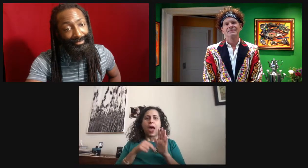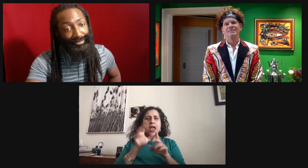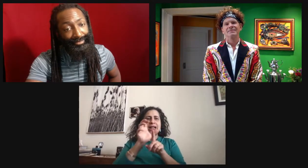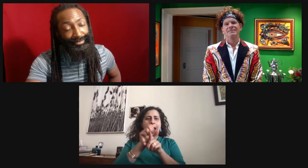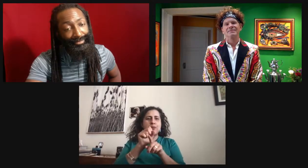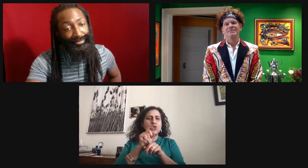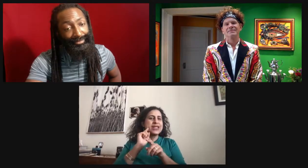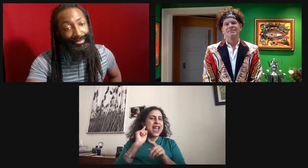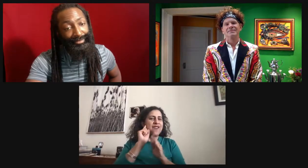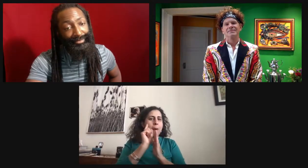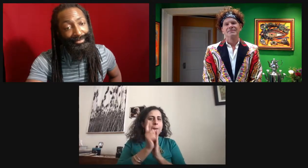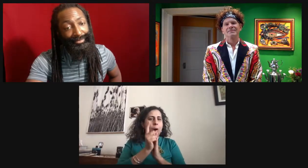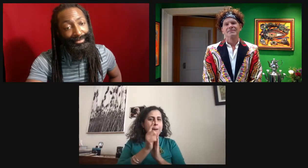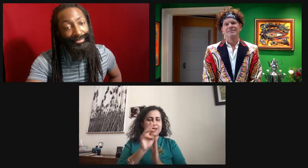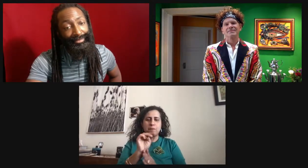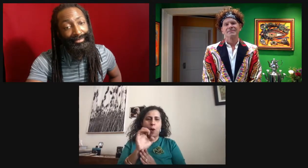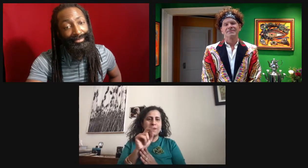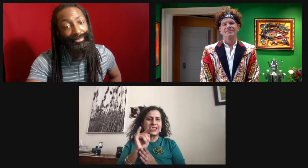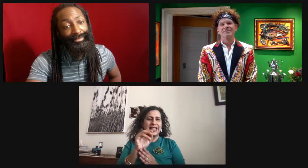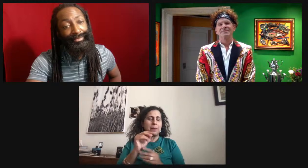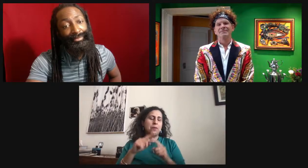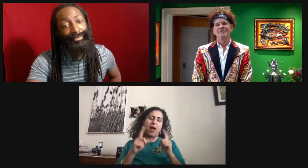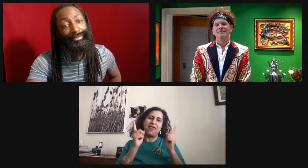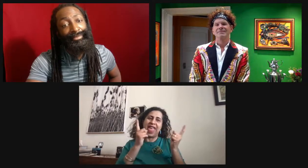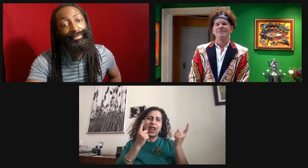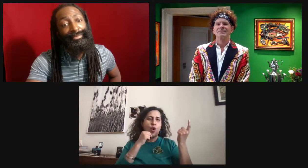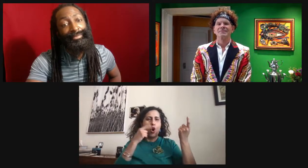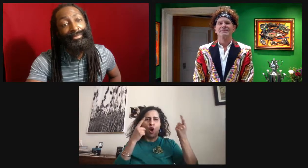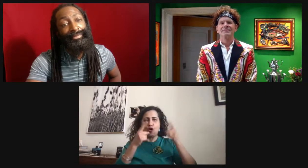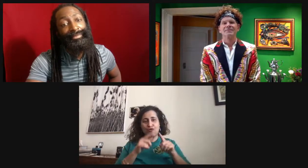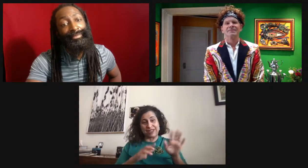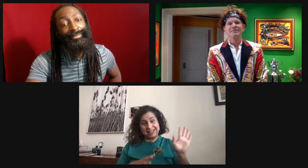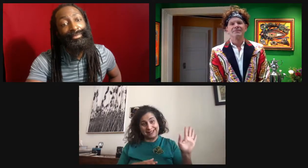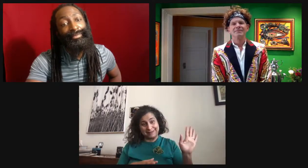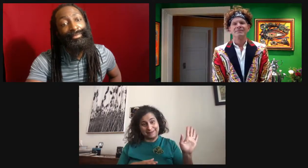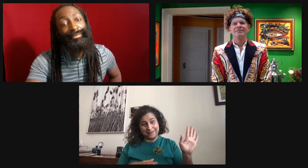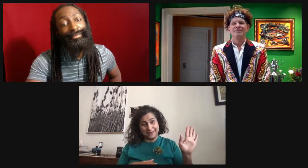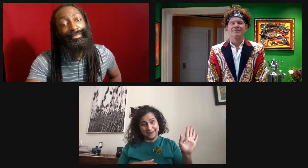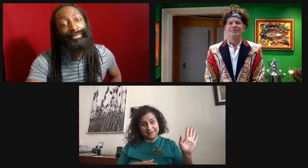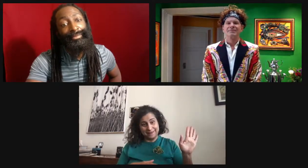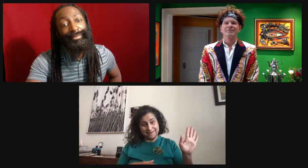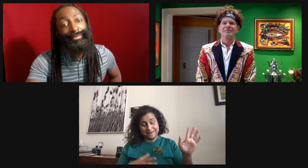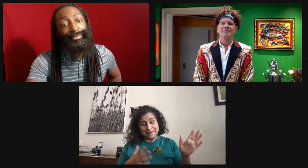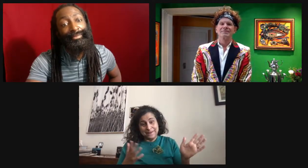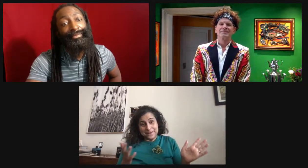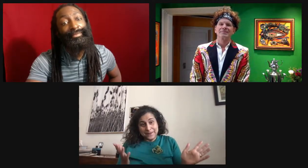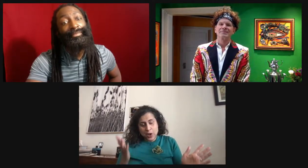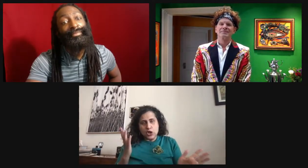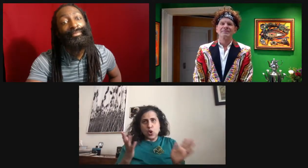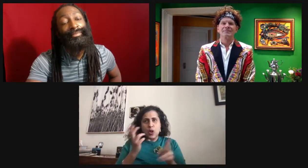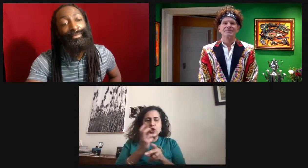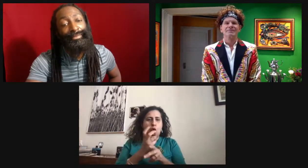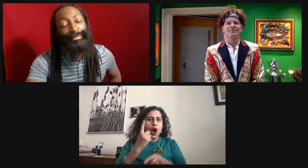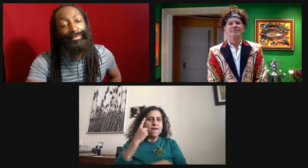And so that devia, that concept of the art, you know, we agree that